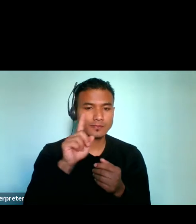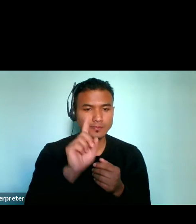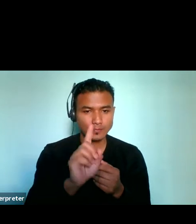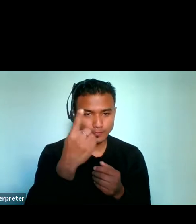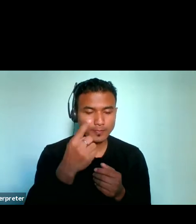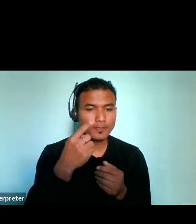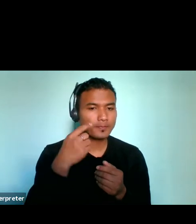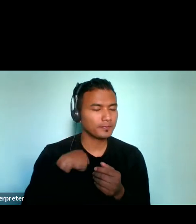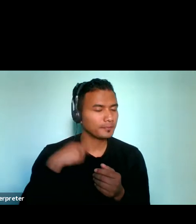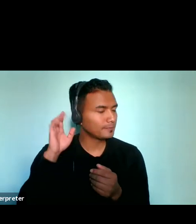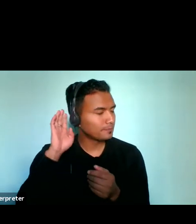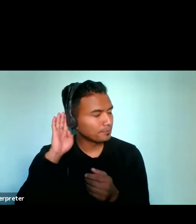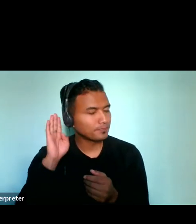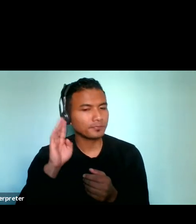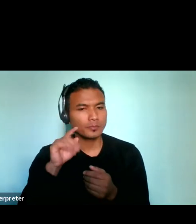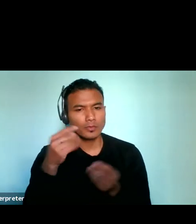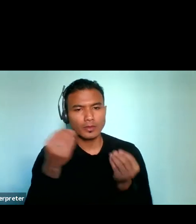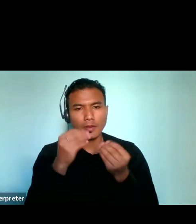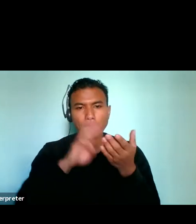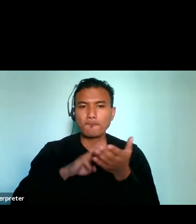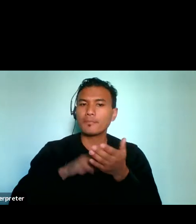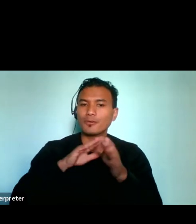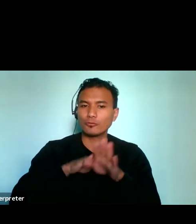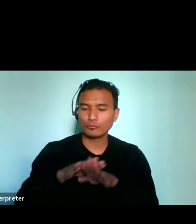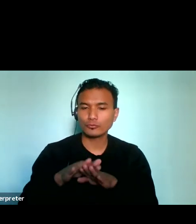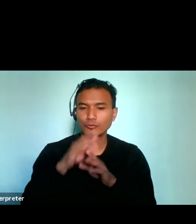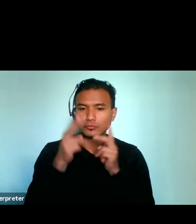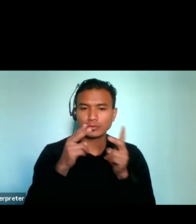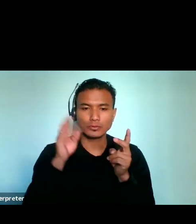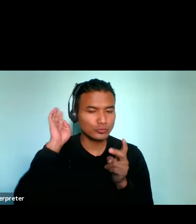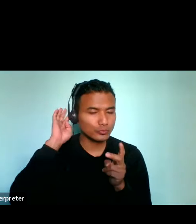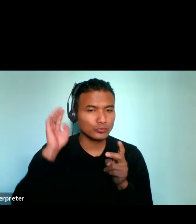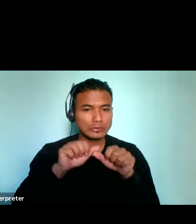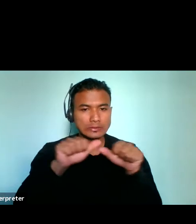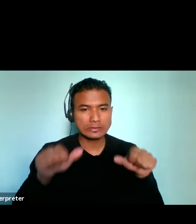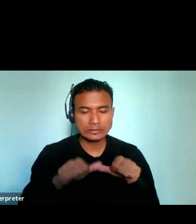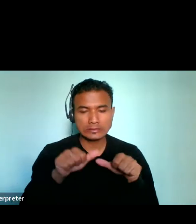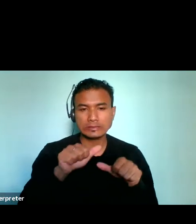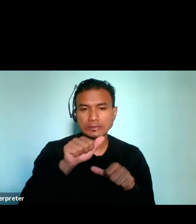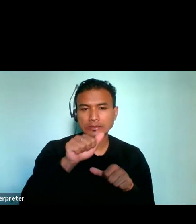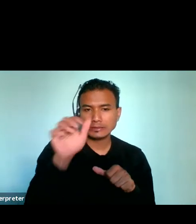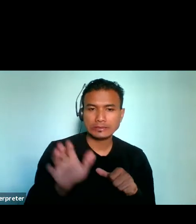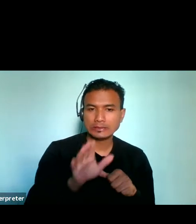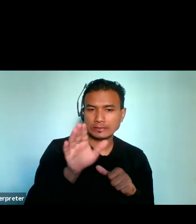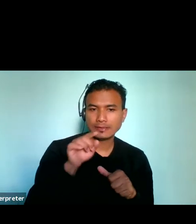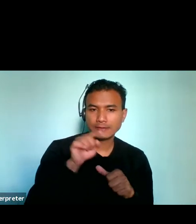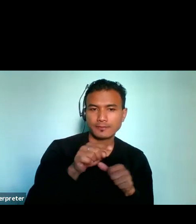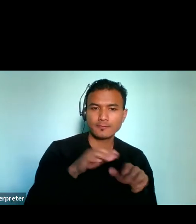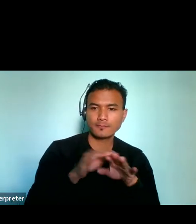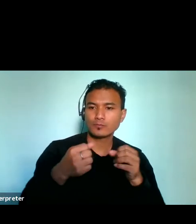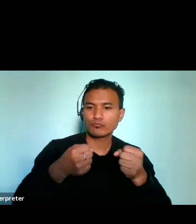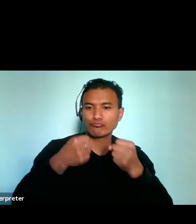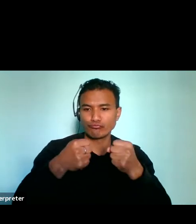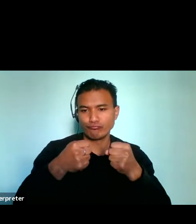listening to some of our members from Landwash Asia bring very strong